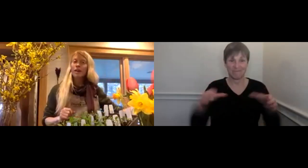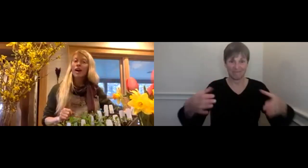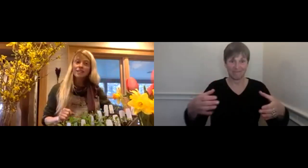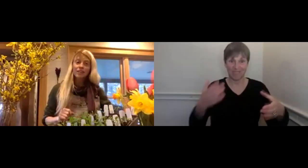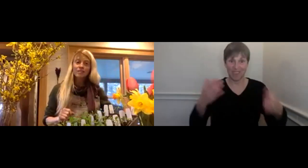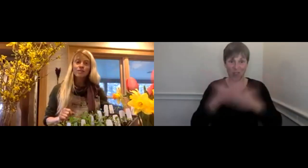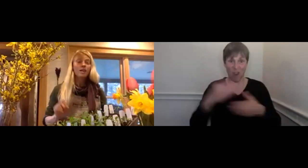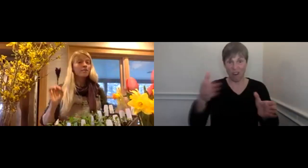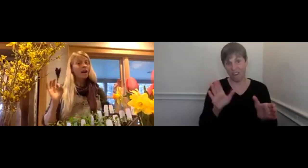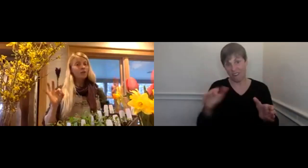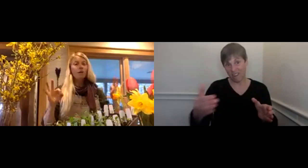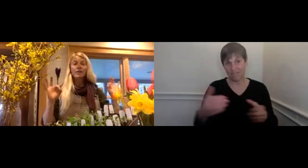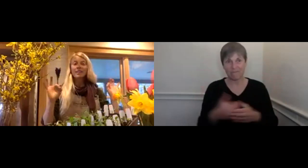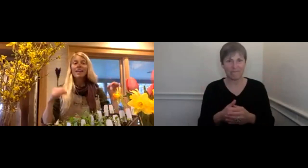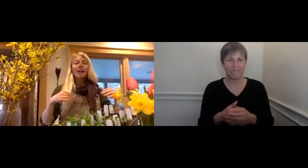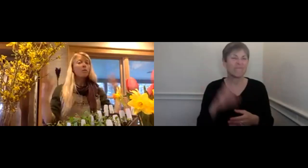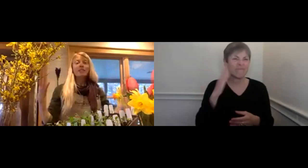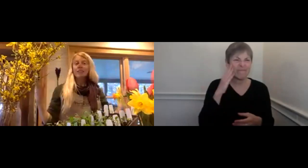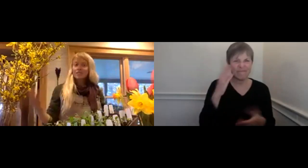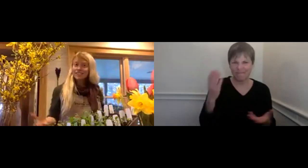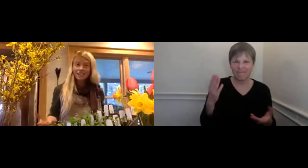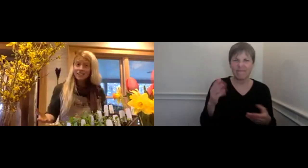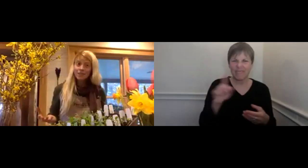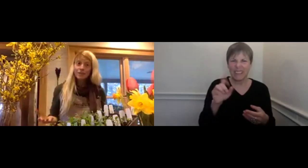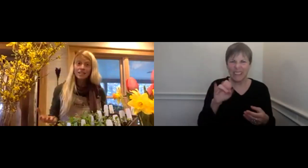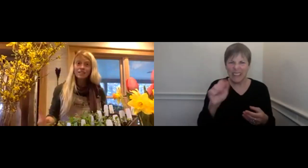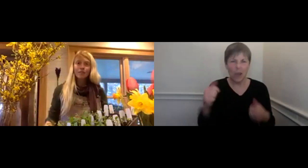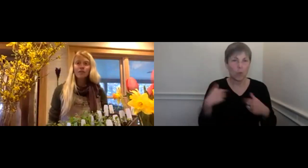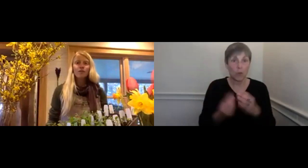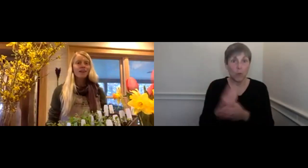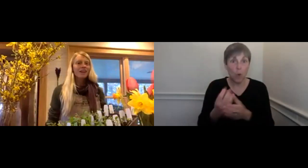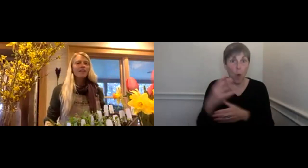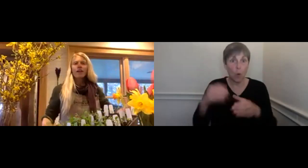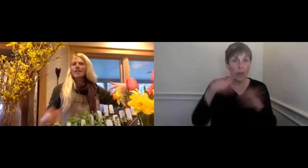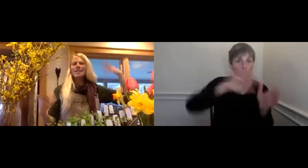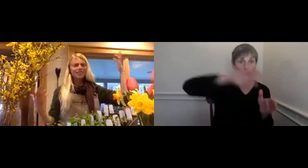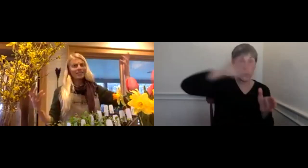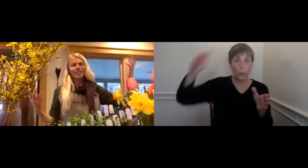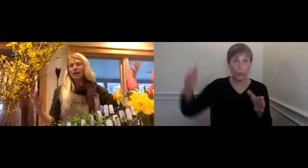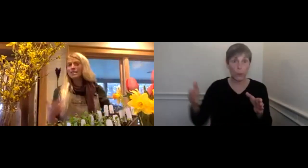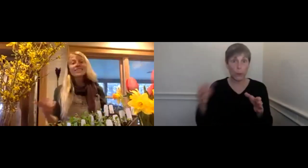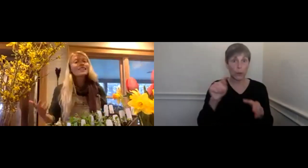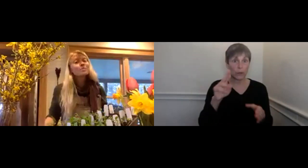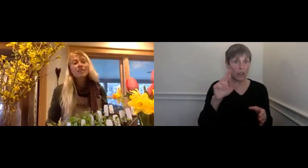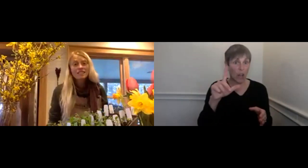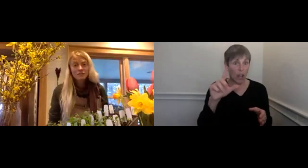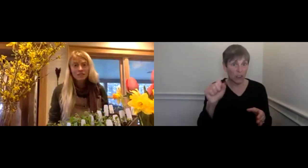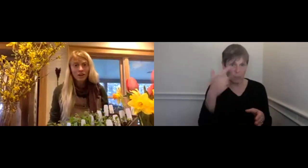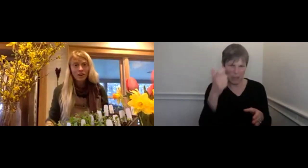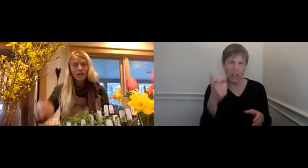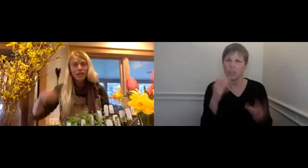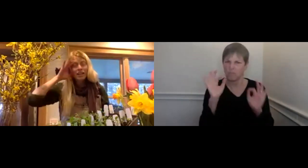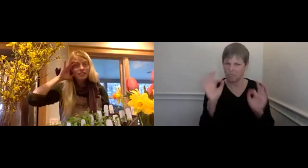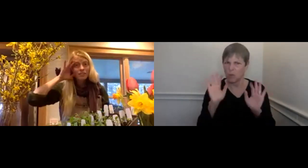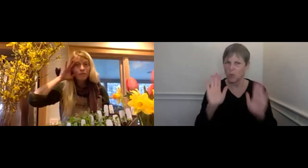do in our high tunnels, so they have higher quality and quantity of seeds that we can share with you, they are easily, 6+ feet